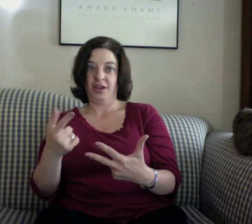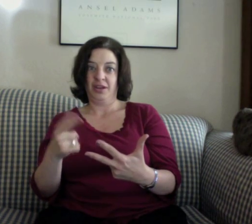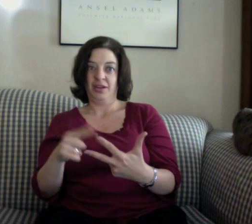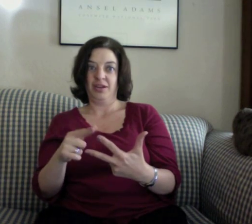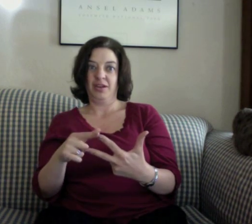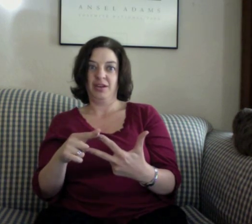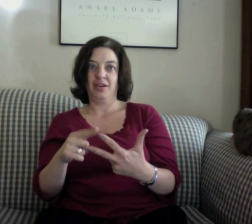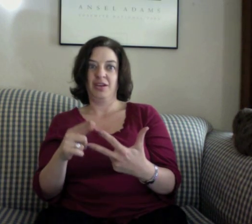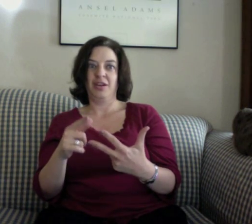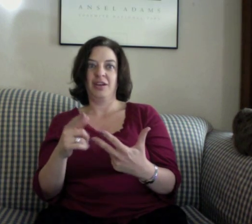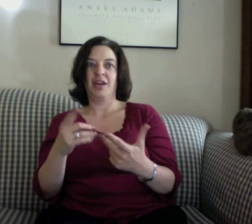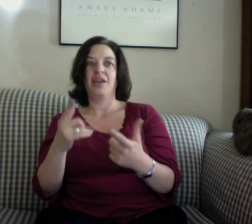Recurring,